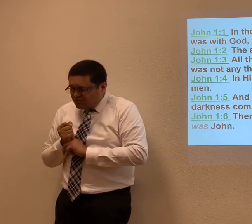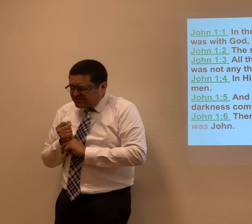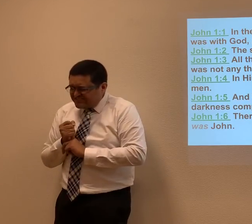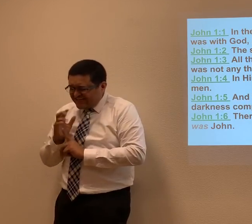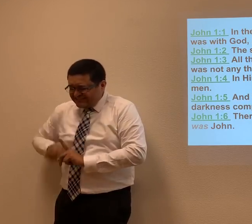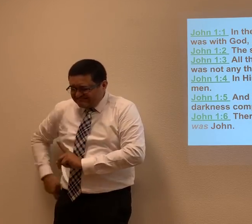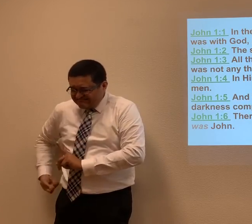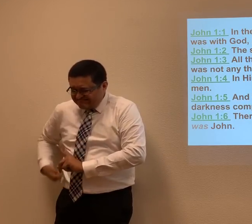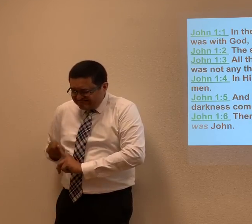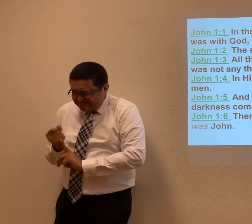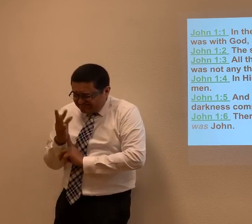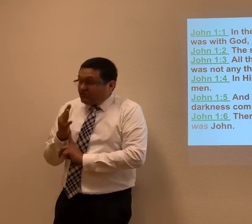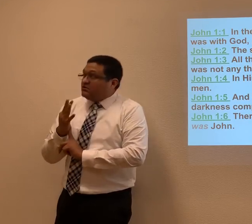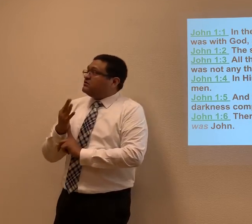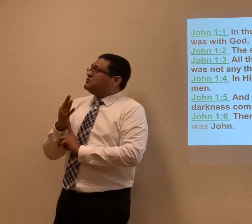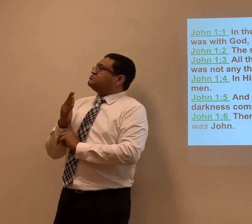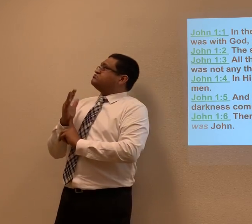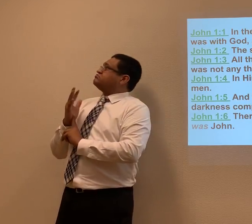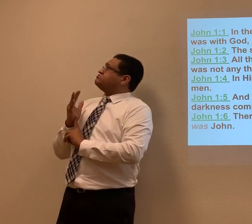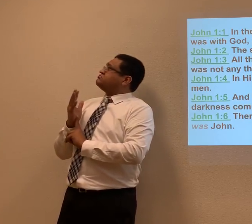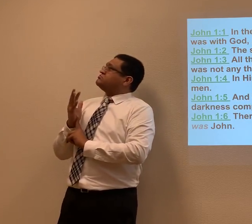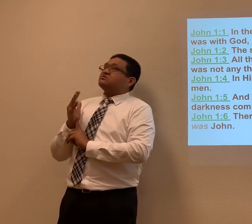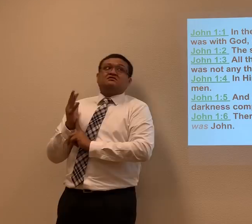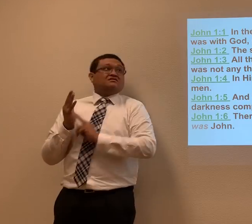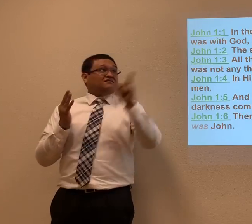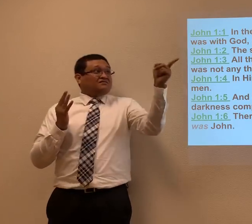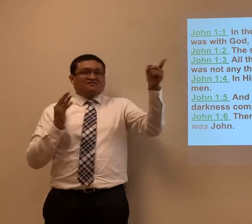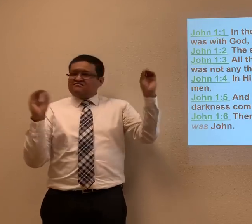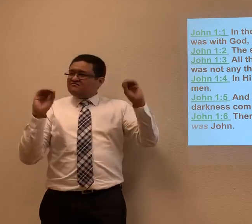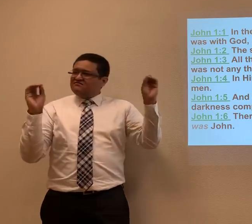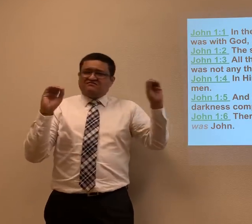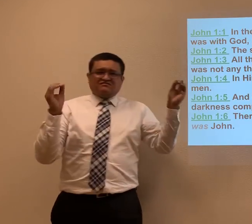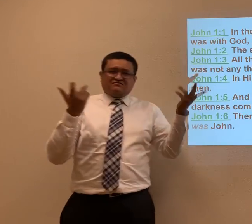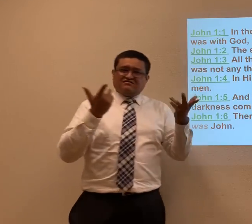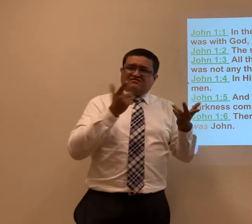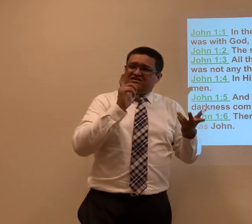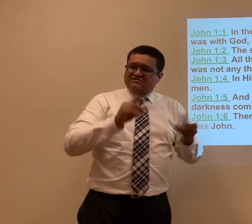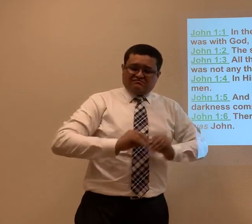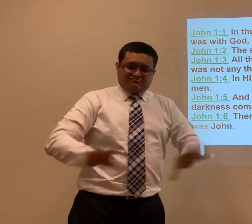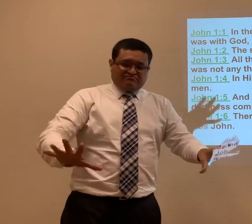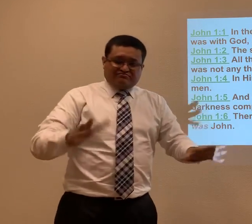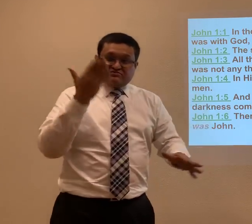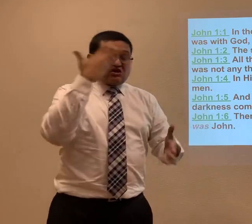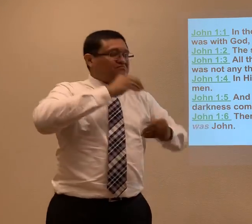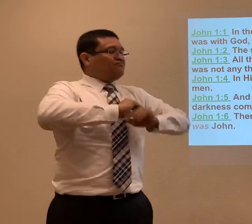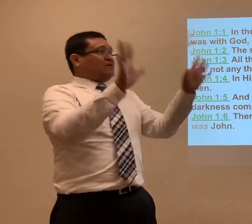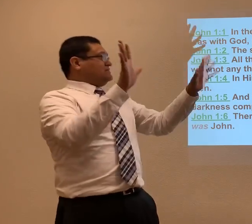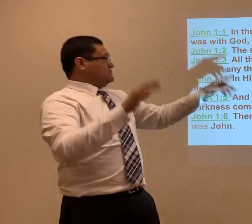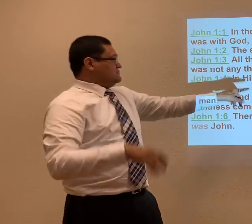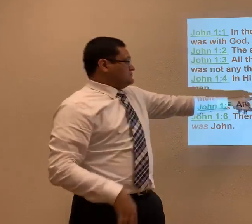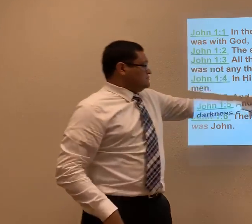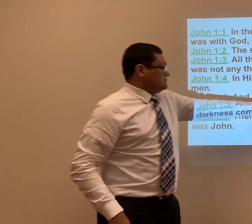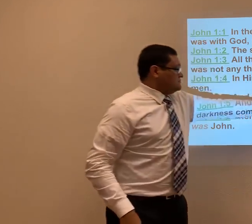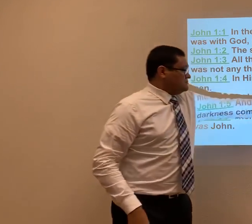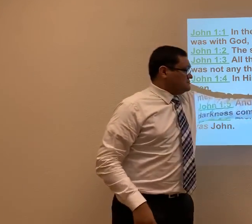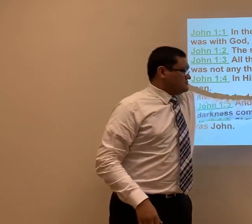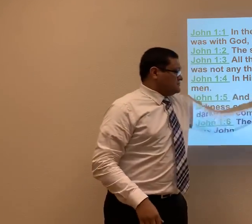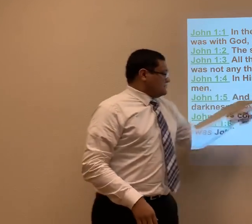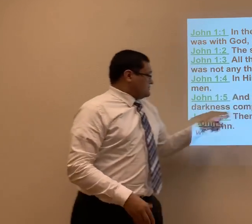if this little light of mine, if you burn out that light, no one will see it. But you got to let your light shine. You got to keep that light